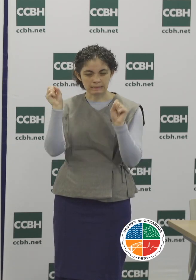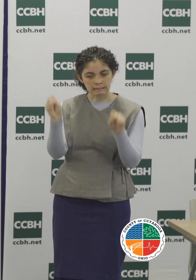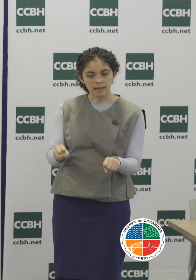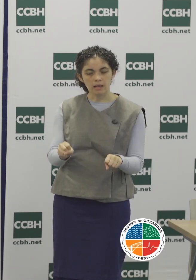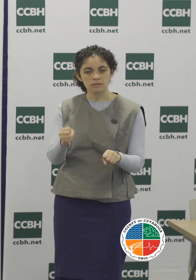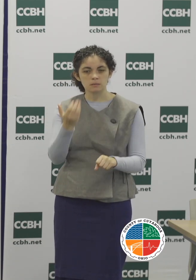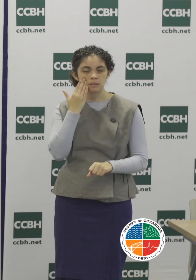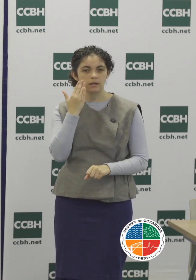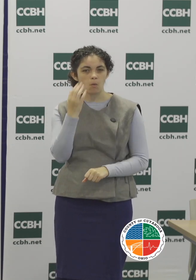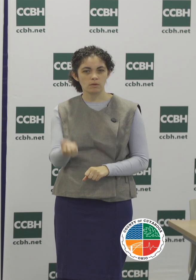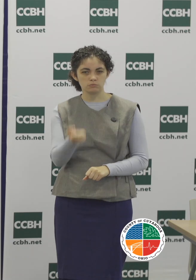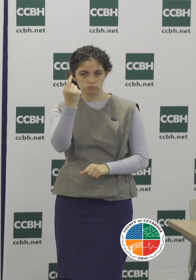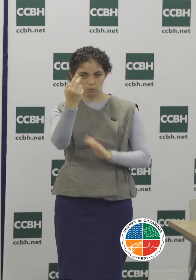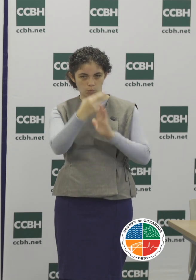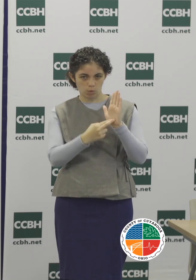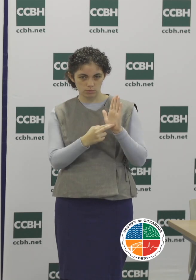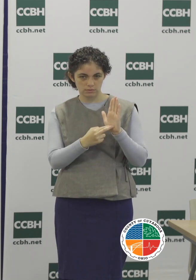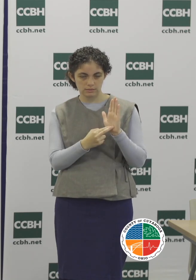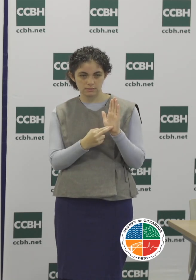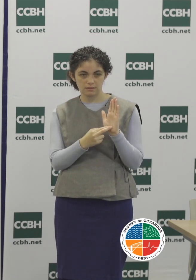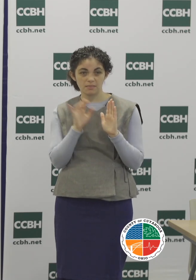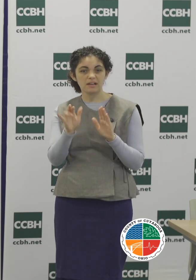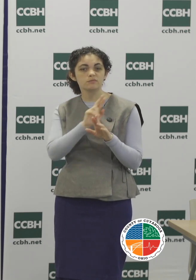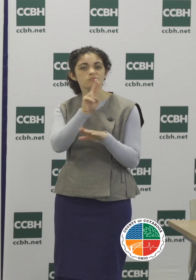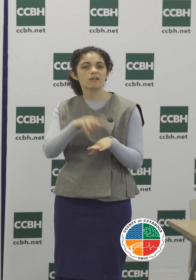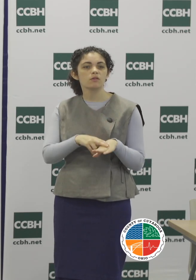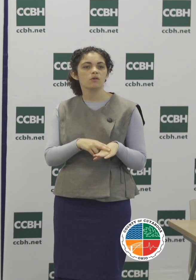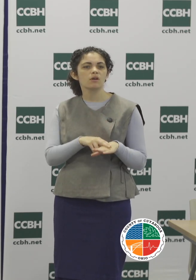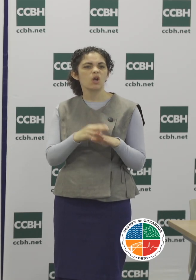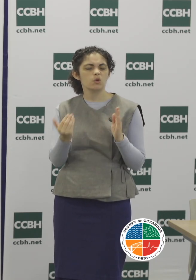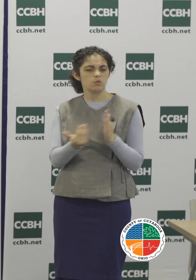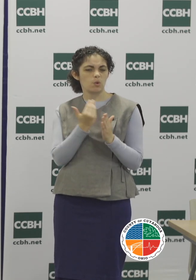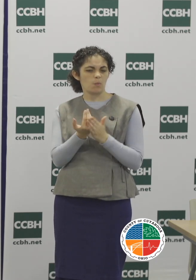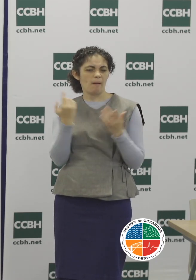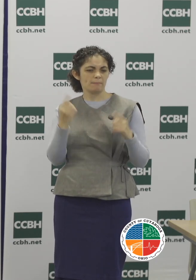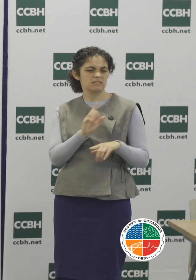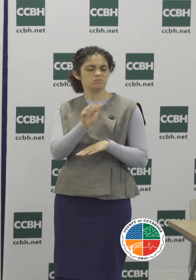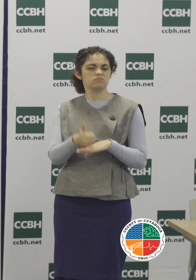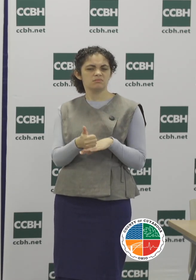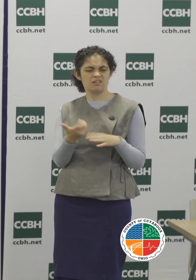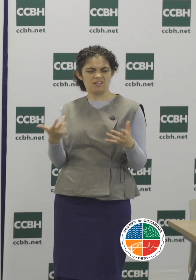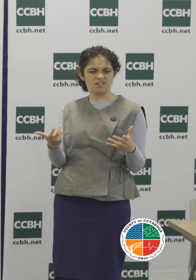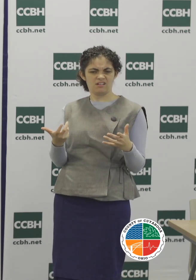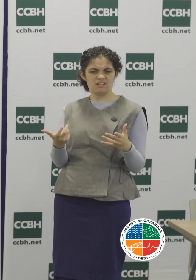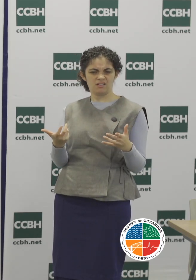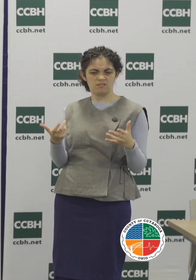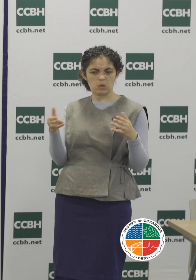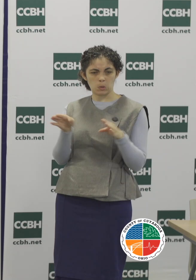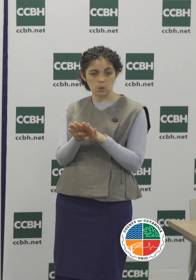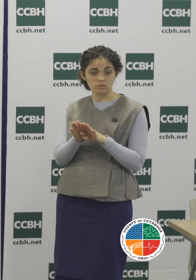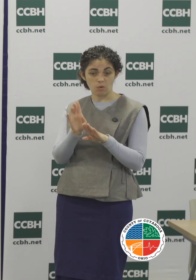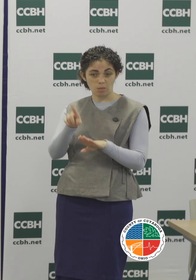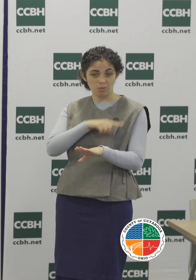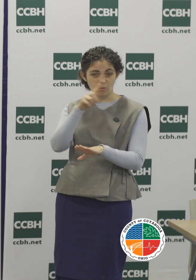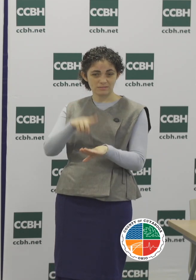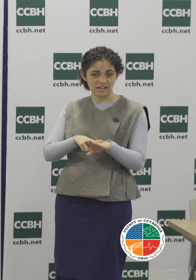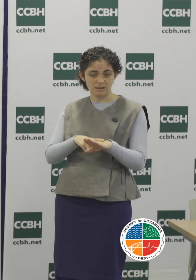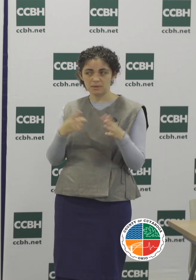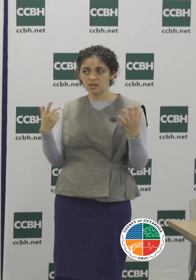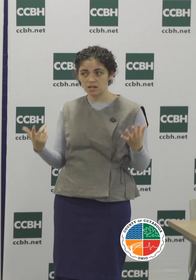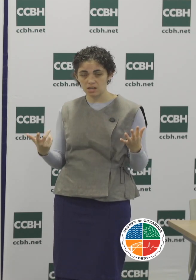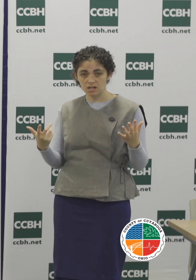understand the rules. And I think that that's natural whenever anything new comes along, and they've been closed for quite some time. So they've